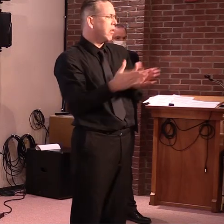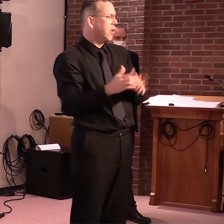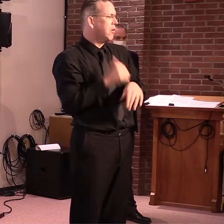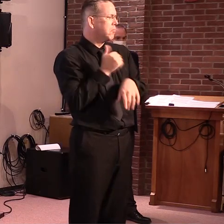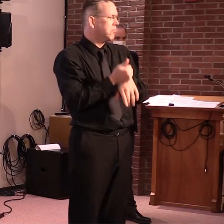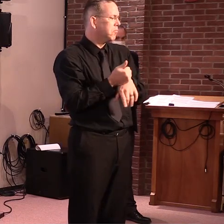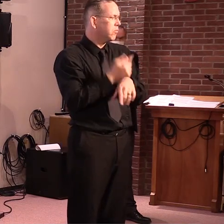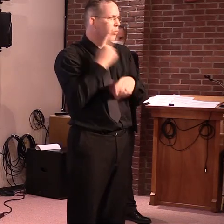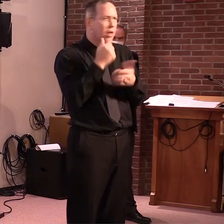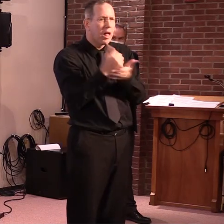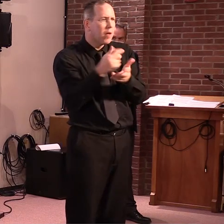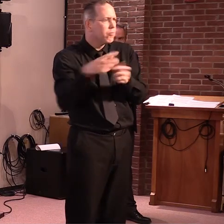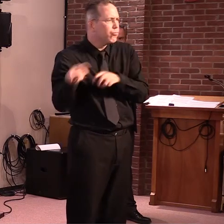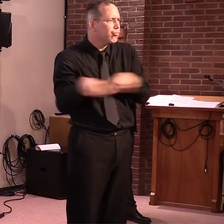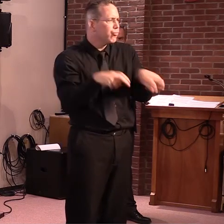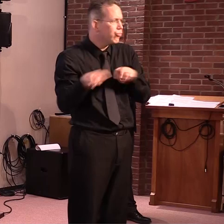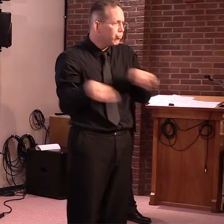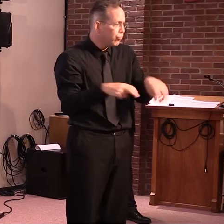Kat.